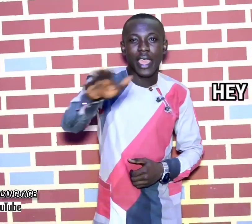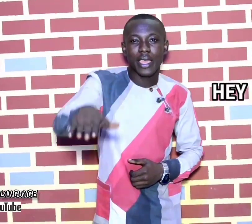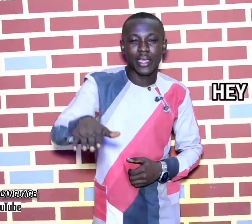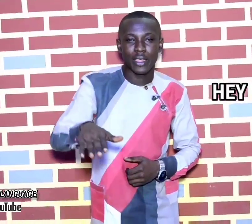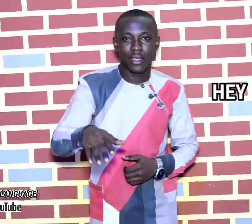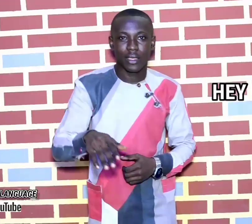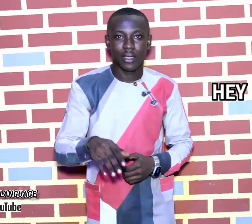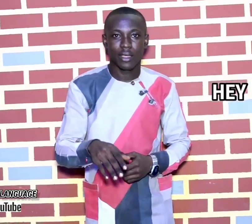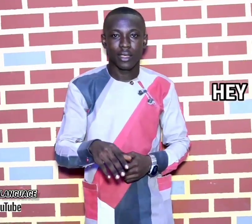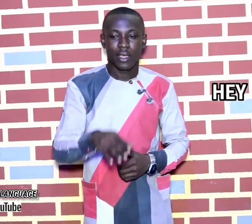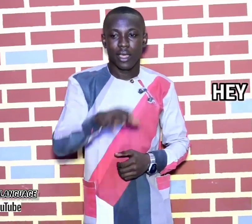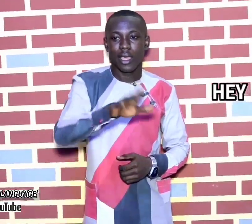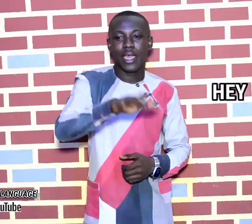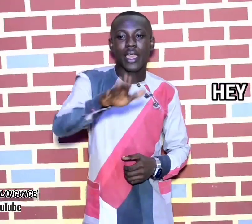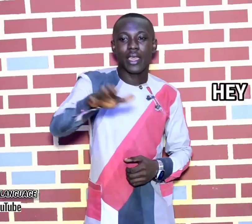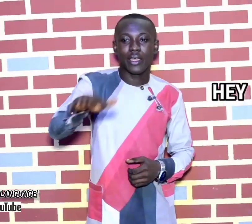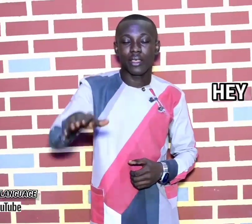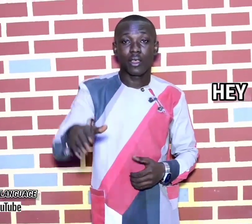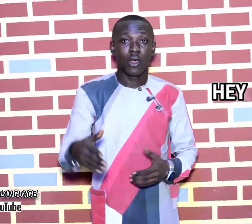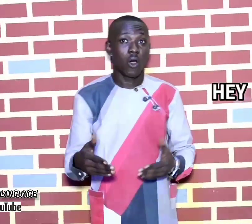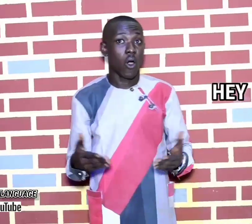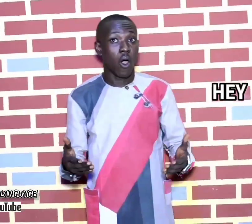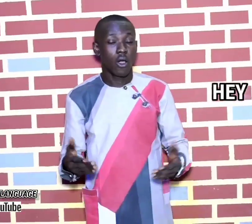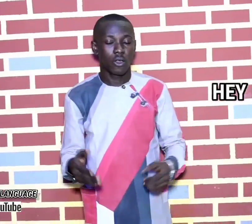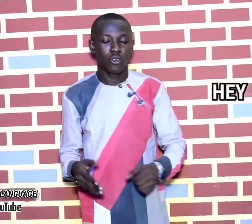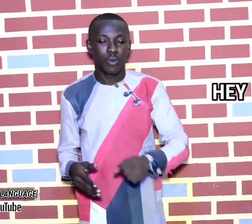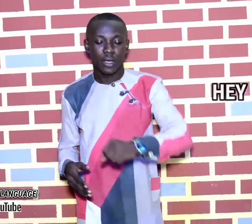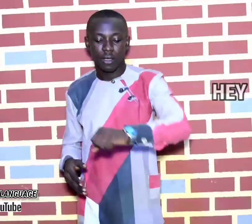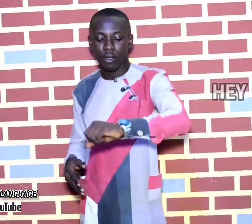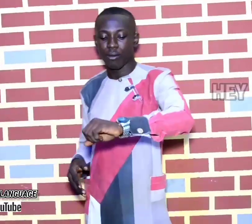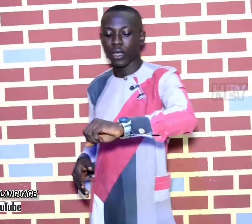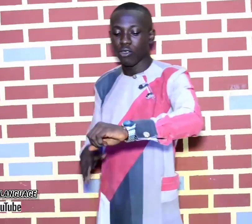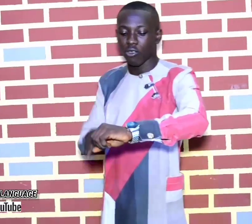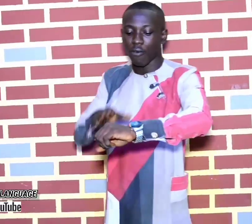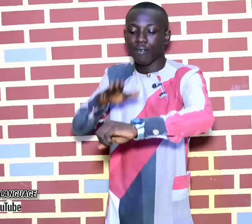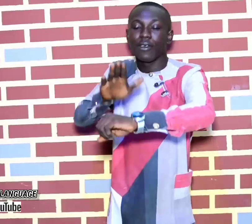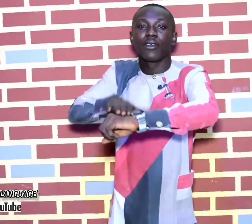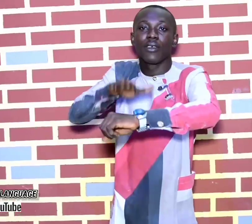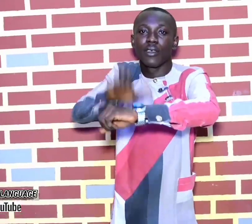hey, hey, or you may make use of.